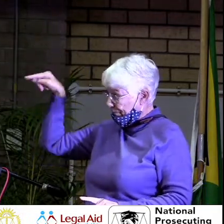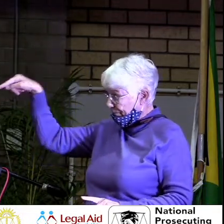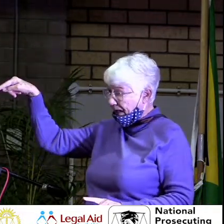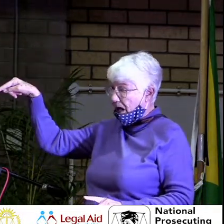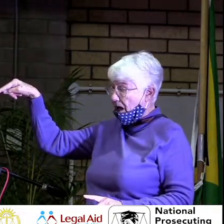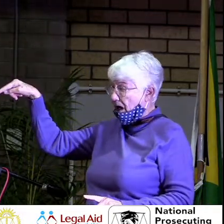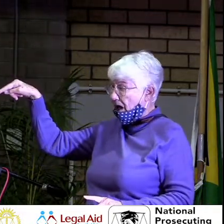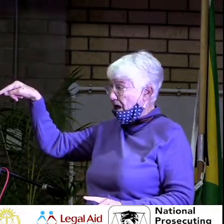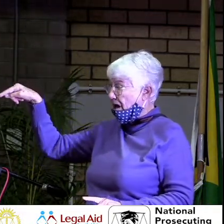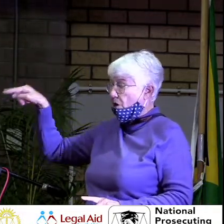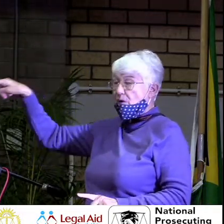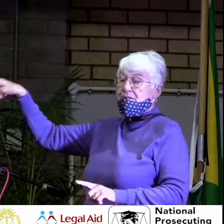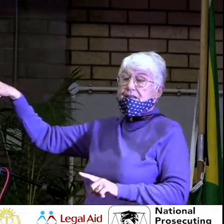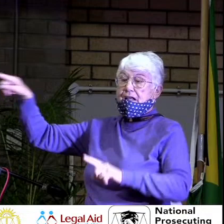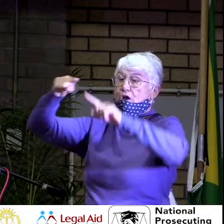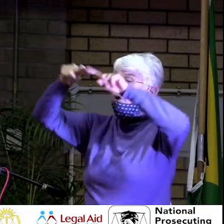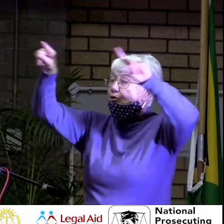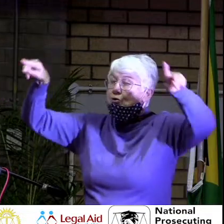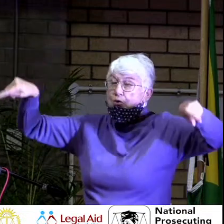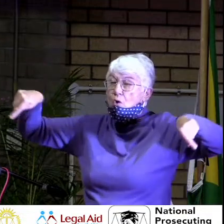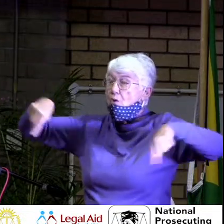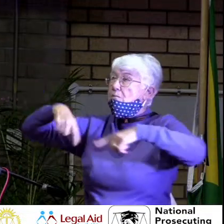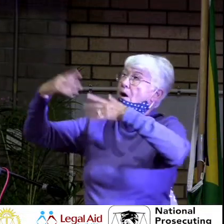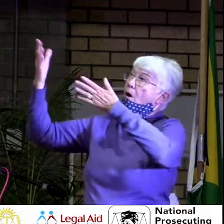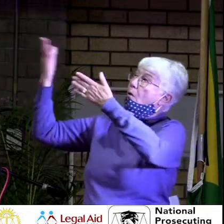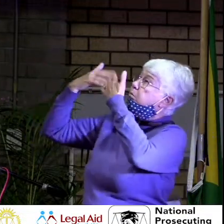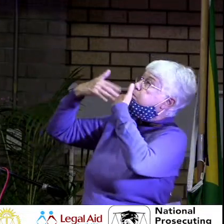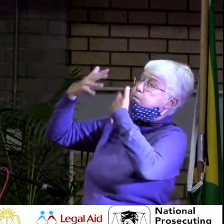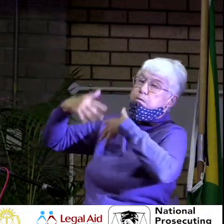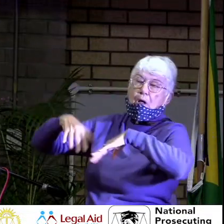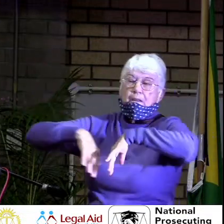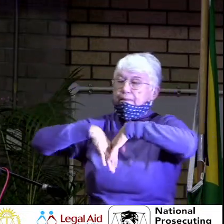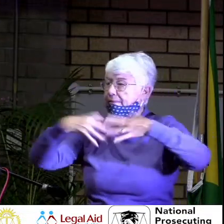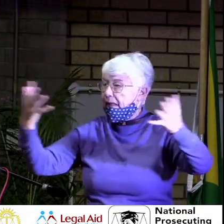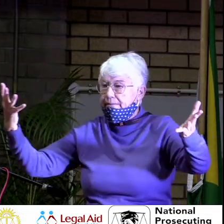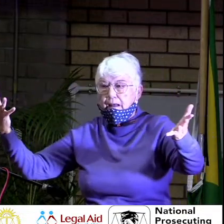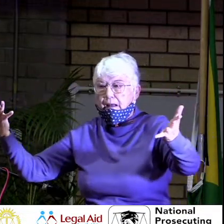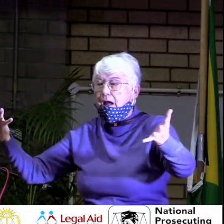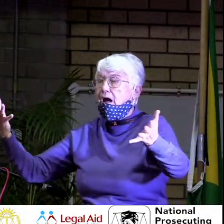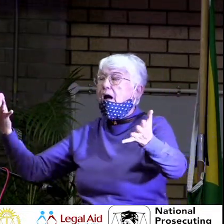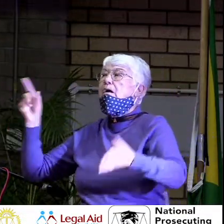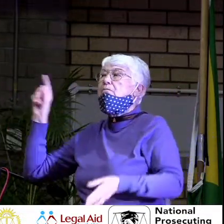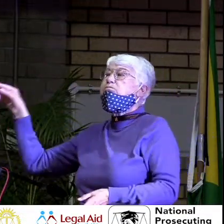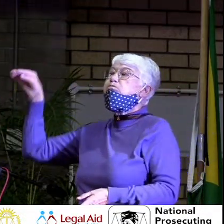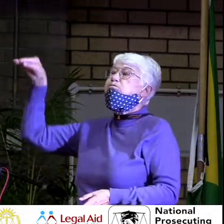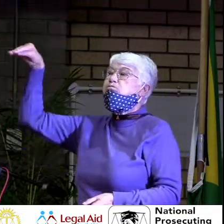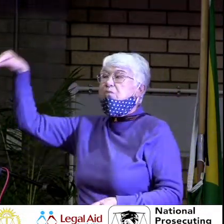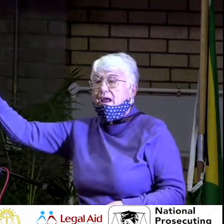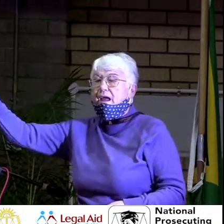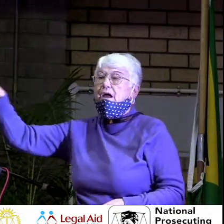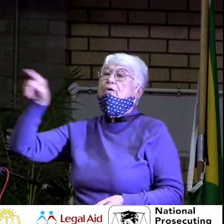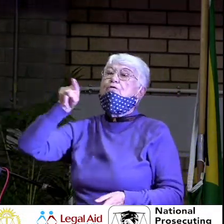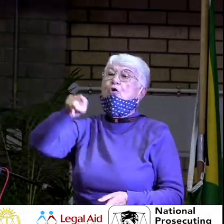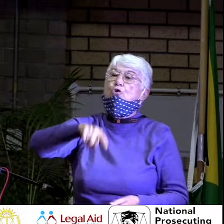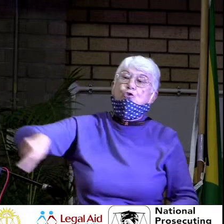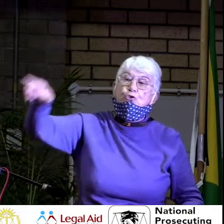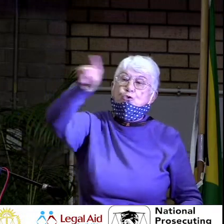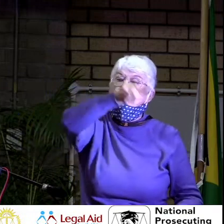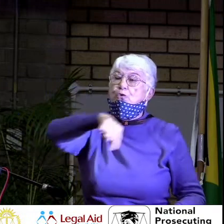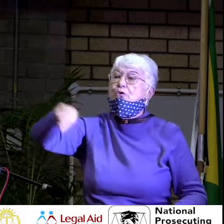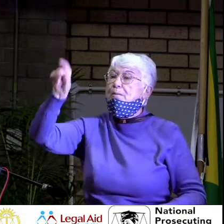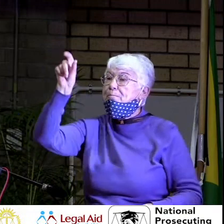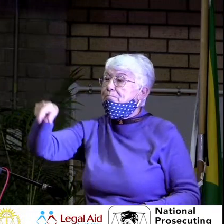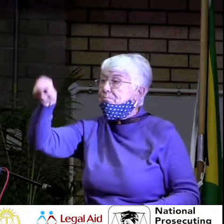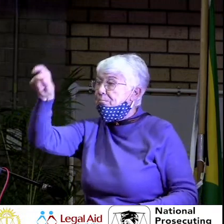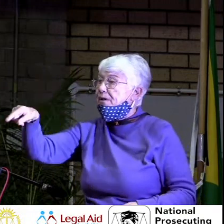have aircon and heaters and stuff, we use what we've got, but we're there for the community. And sometimes